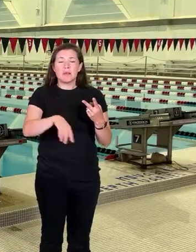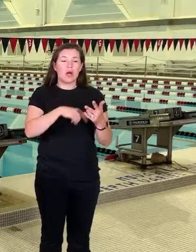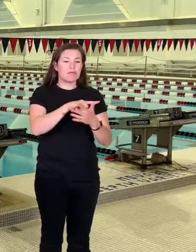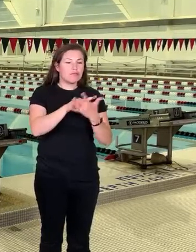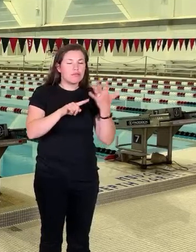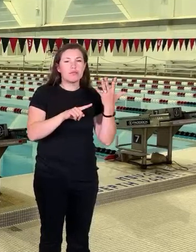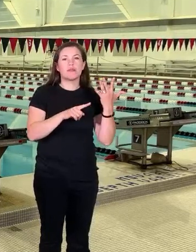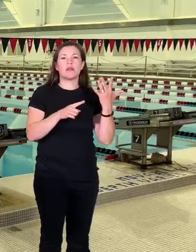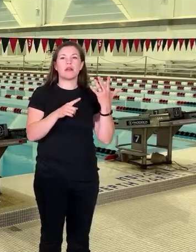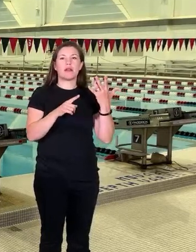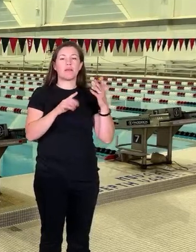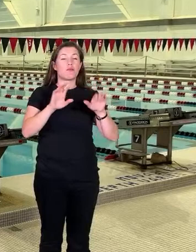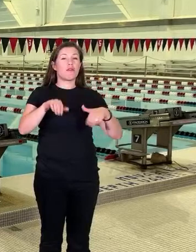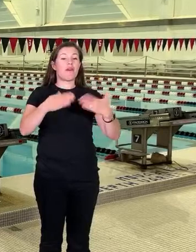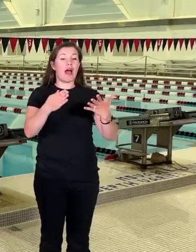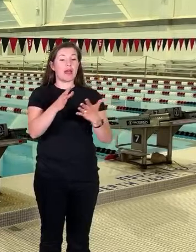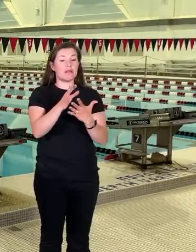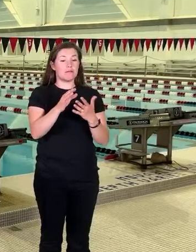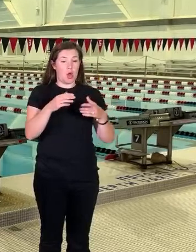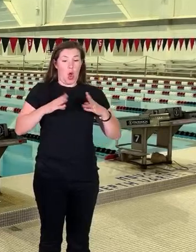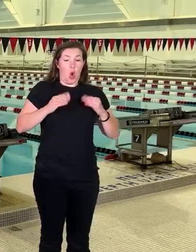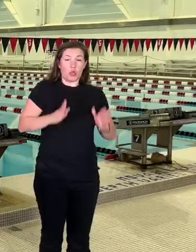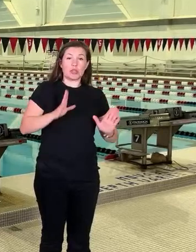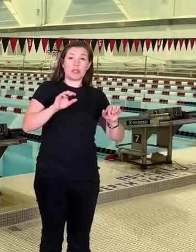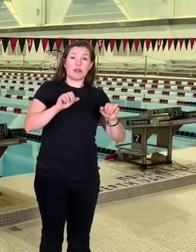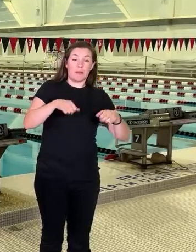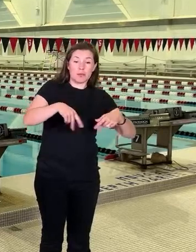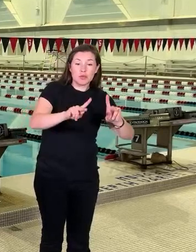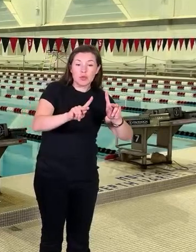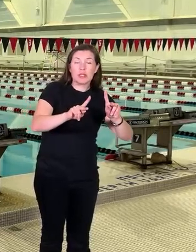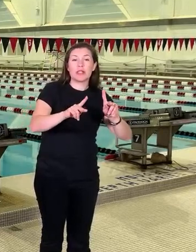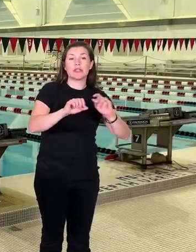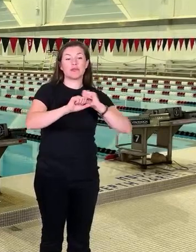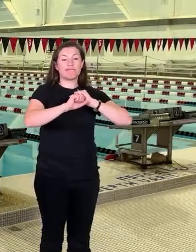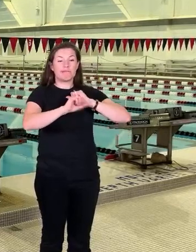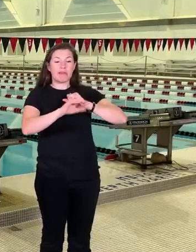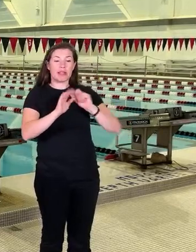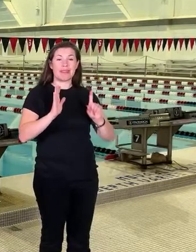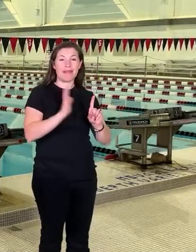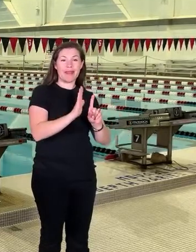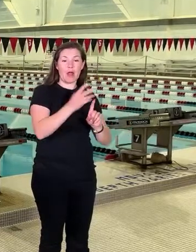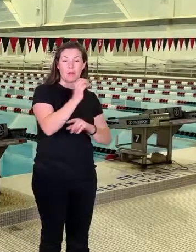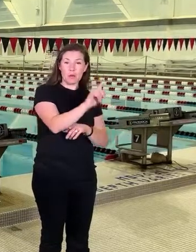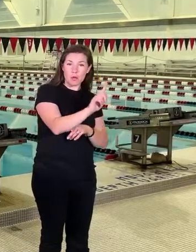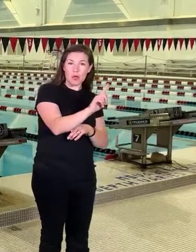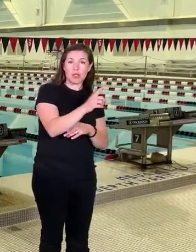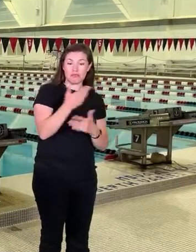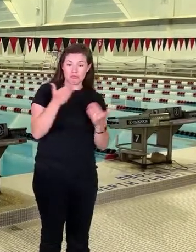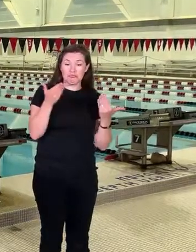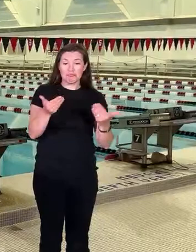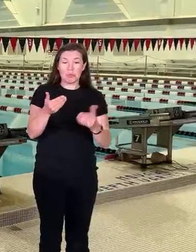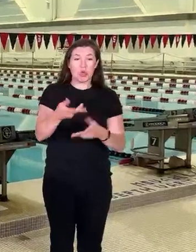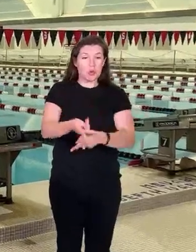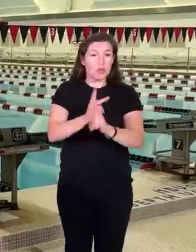allowing or provide owners an opportunity to advertise their backyard pool for rent.